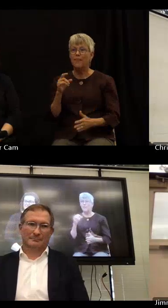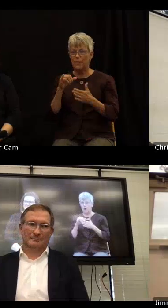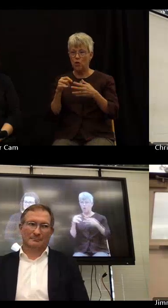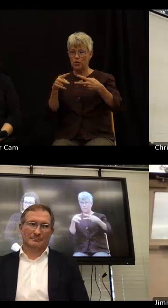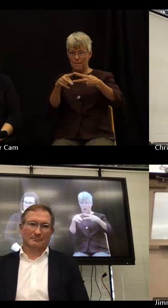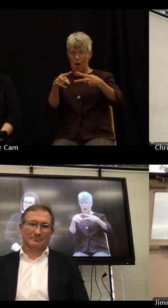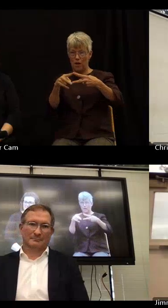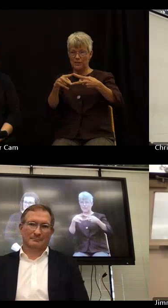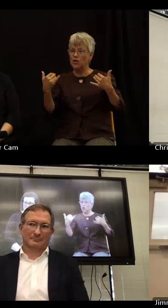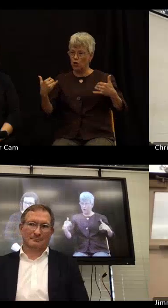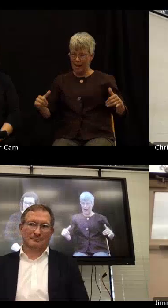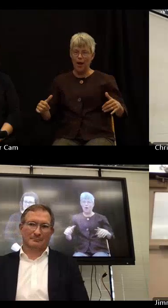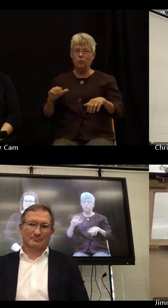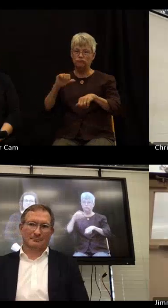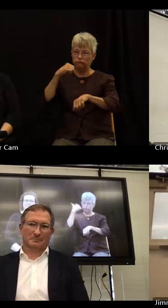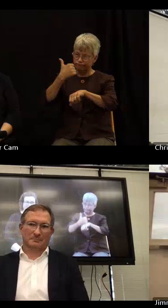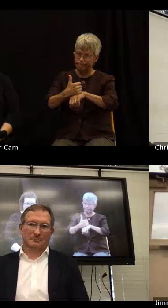In effect.